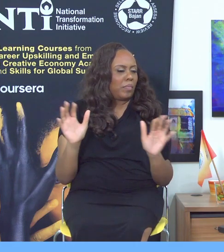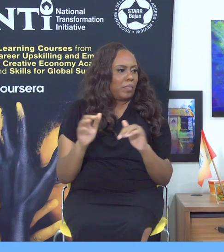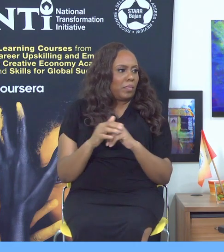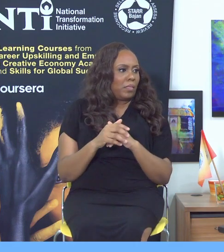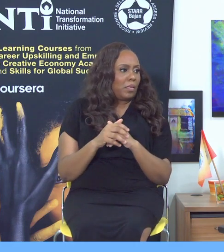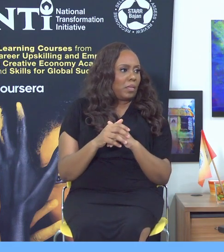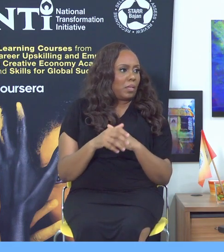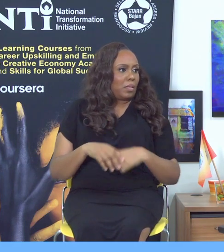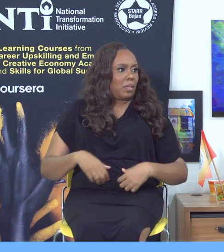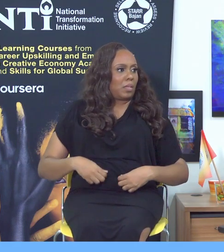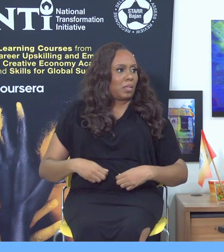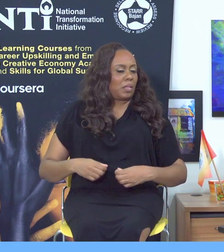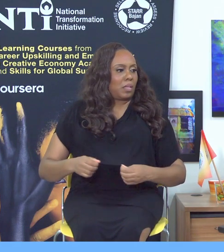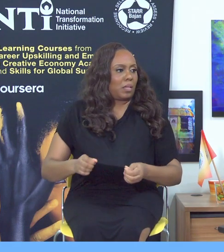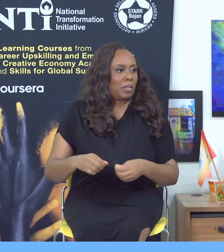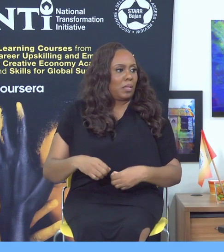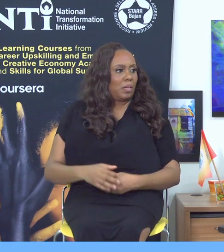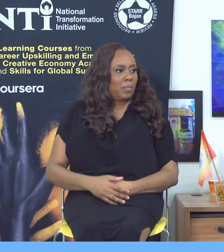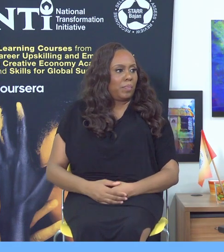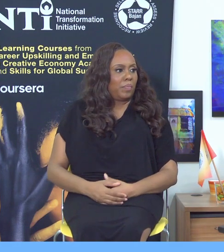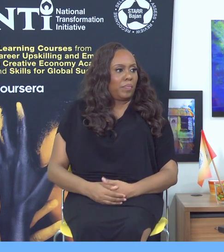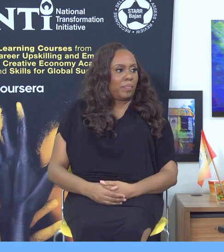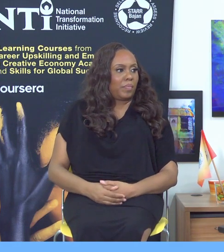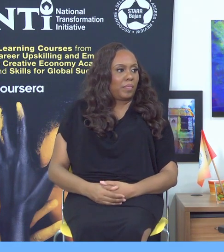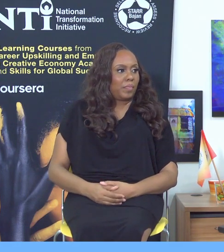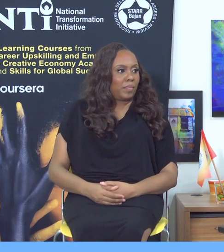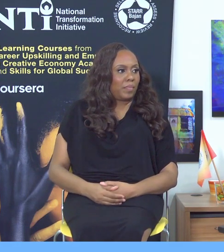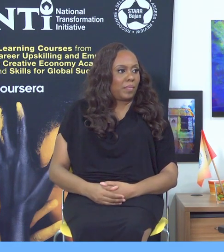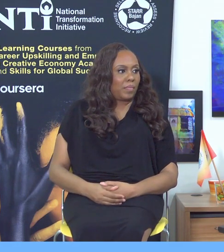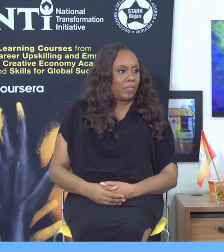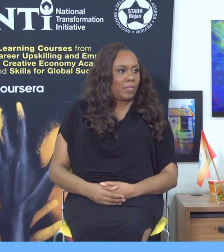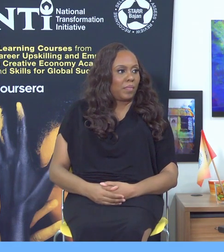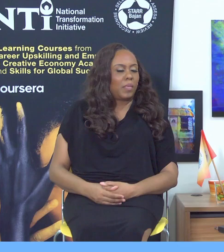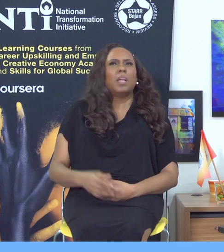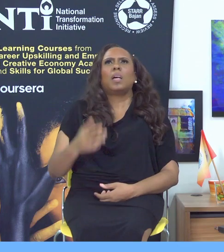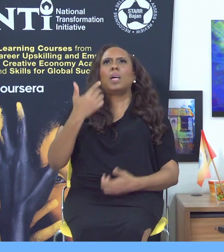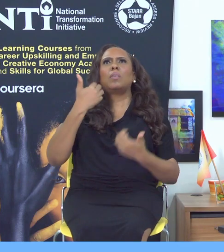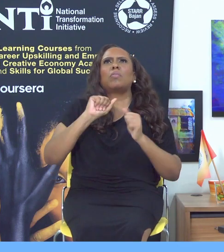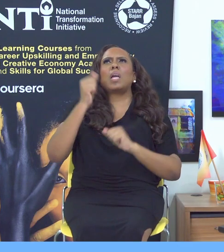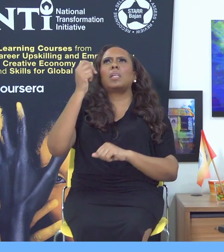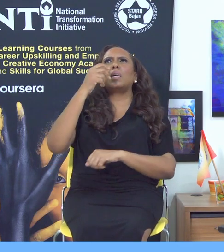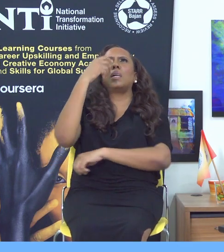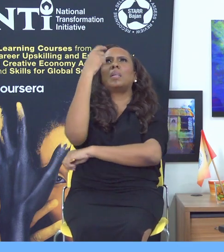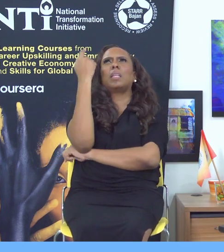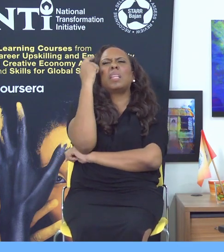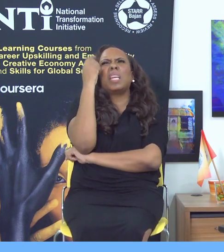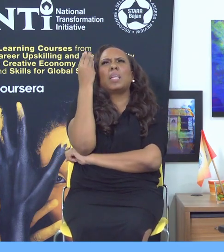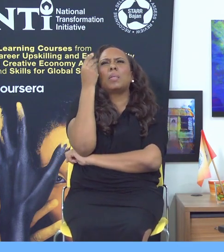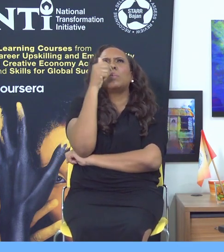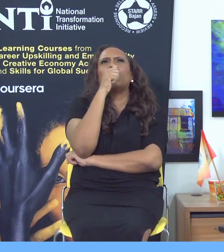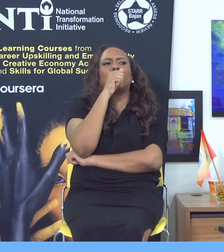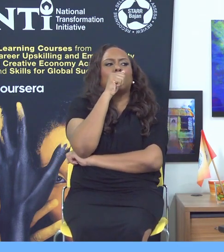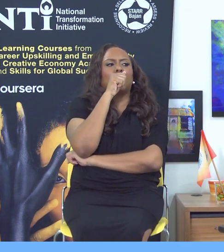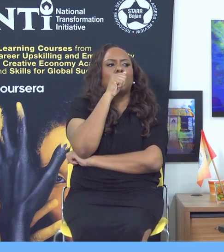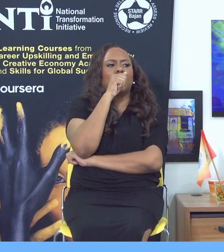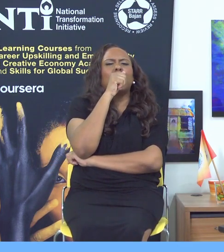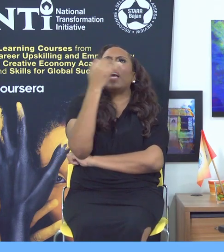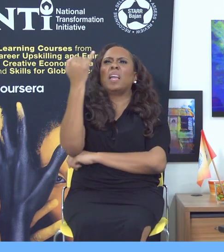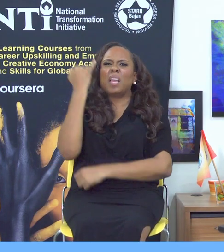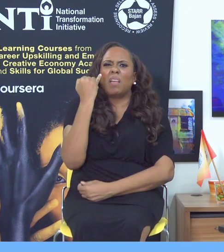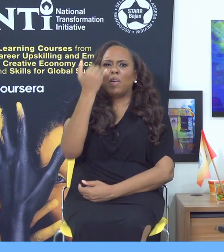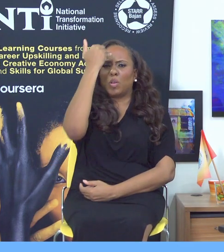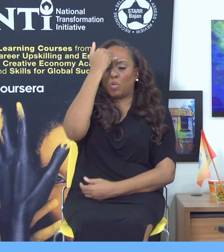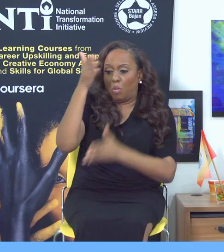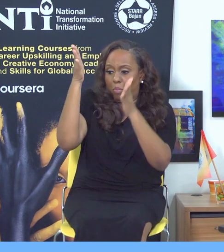that if I meet a person that well, I'm taking right back. If I know that the person I'm communicating with